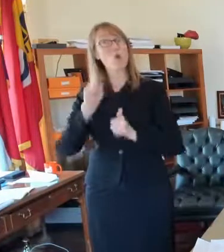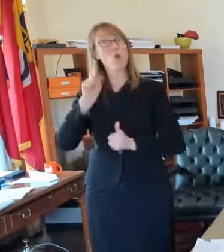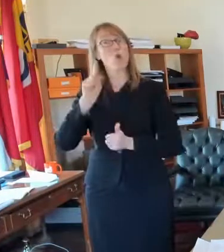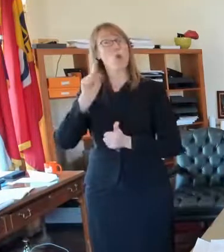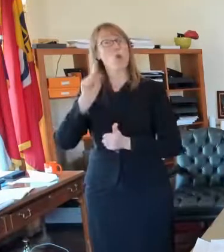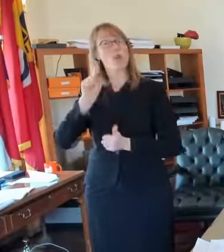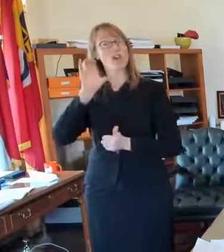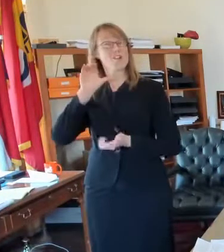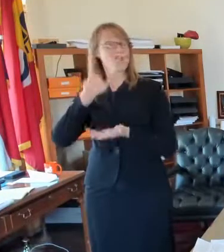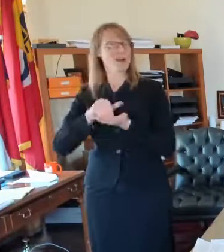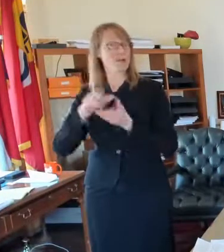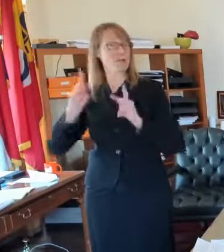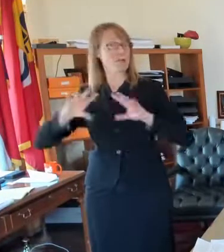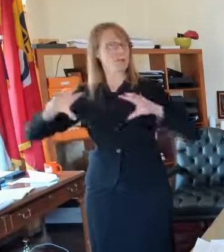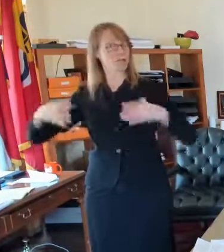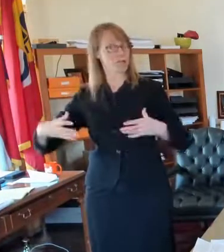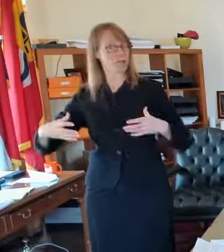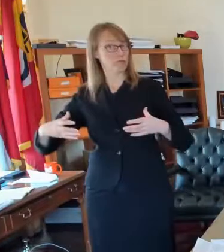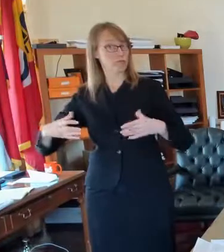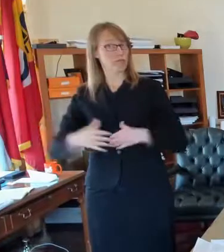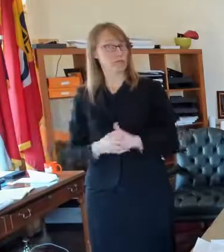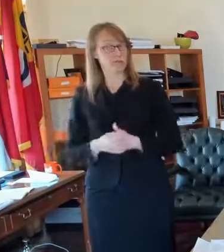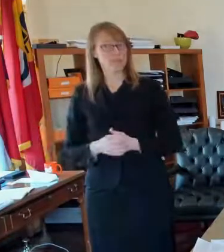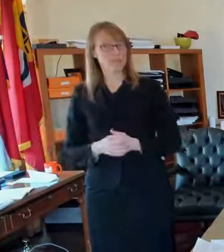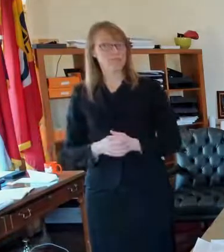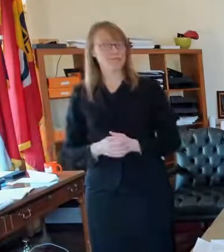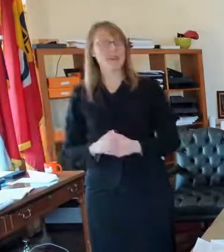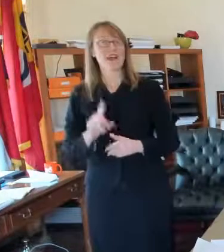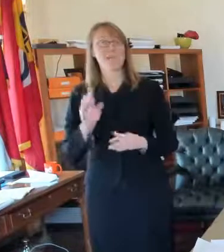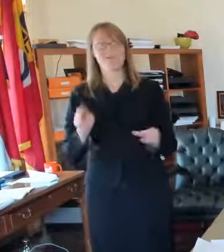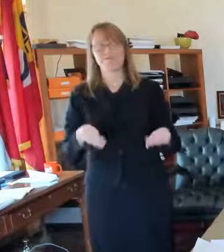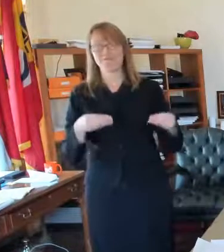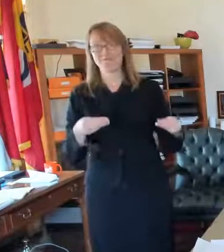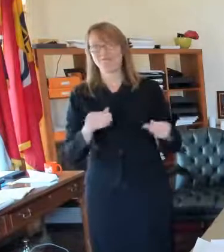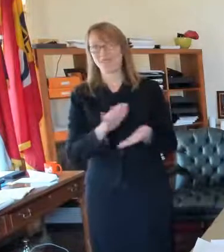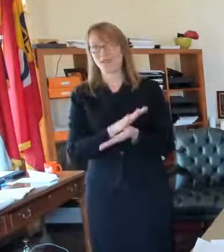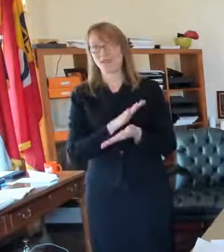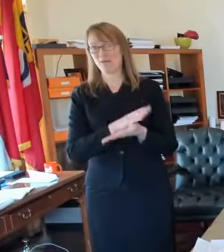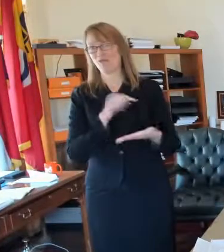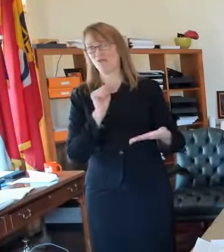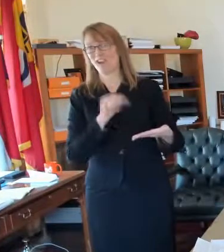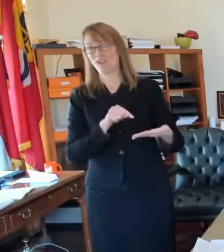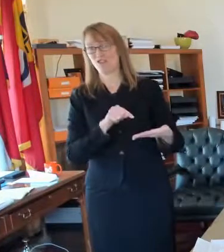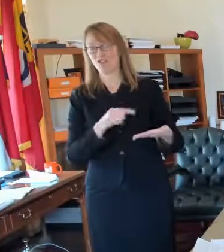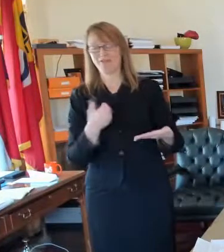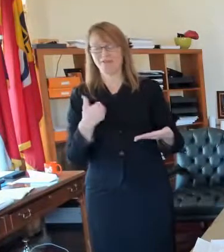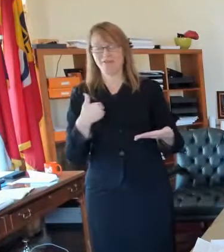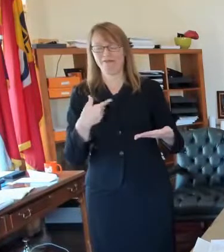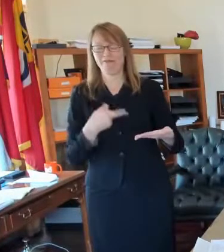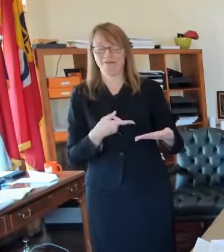100,000. And I'm sorry, I can't, here we go, I'll lay my hands on it right now.